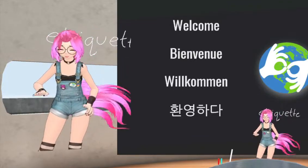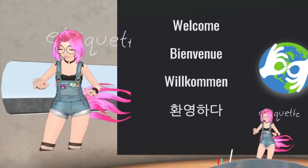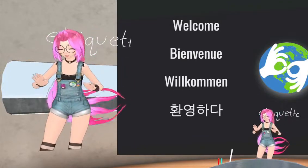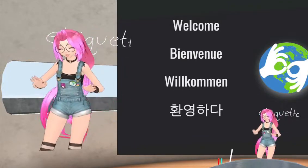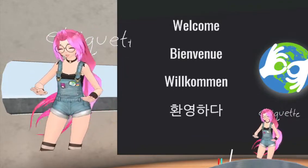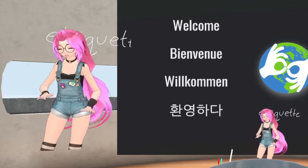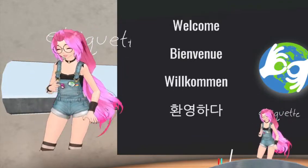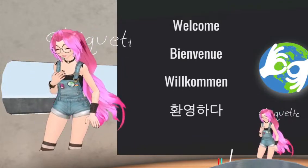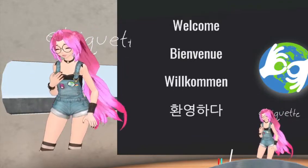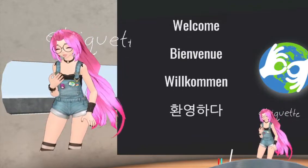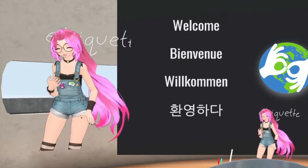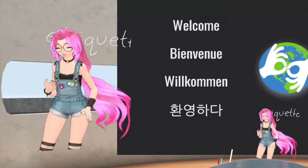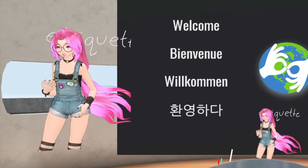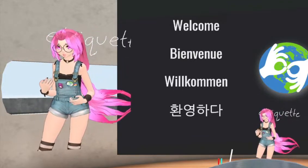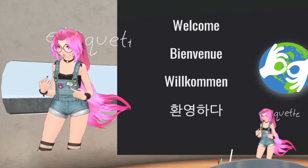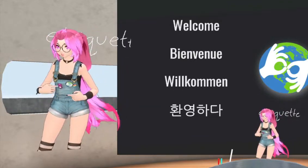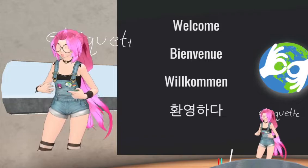to communicate with other people.